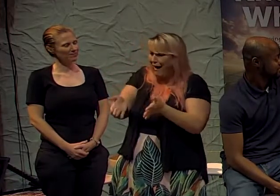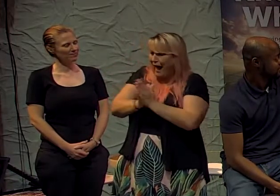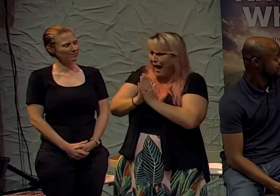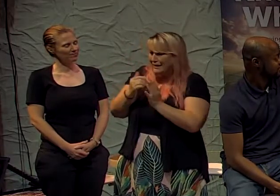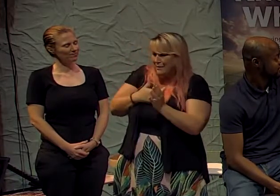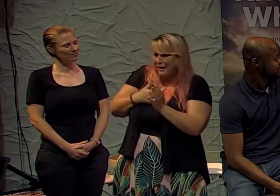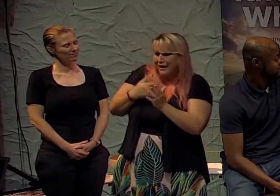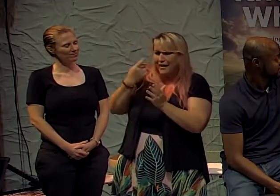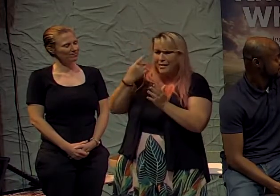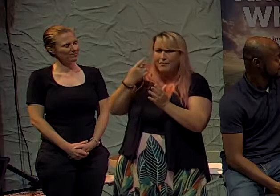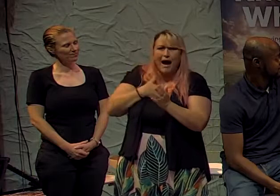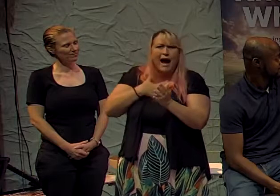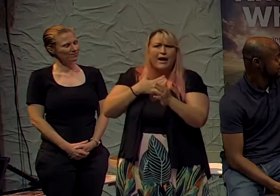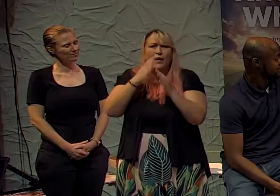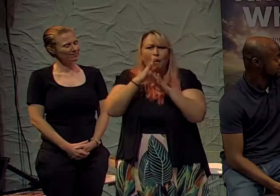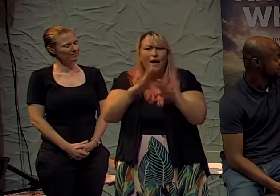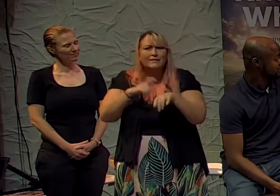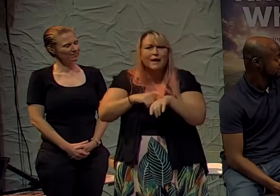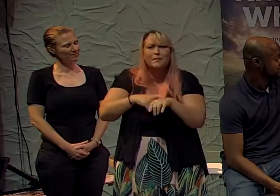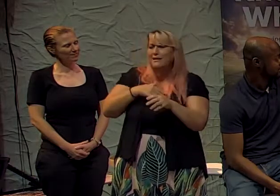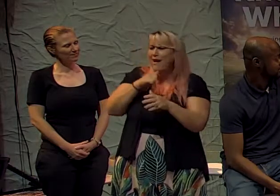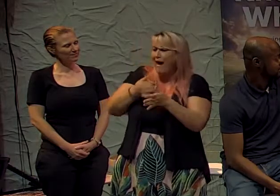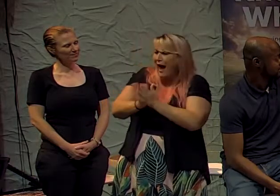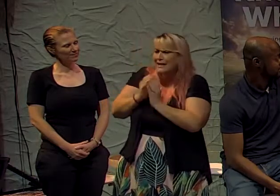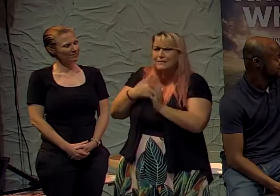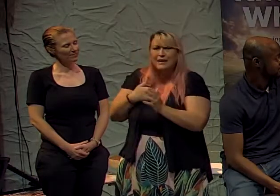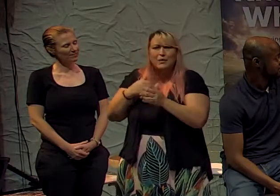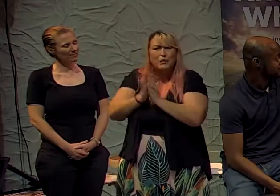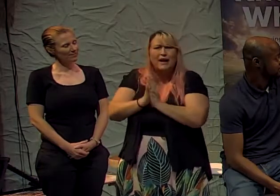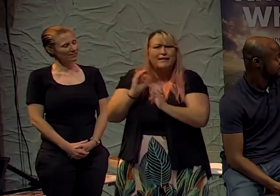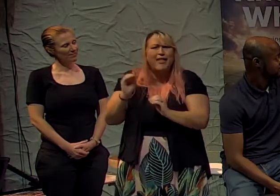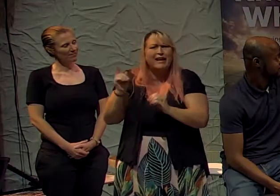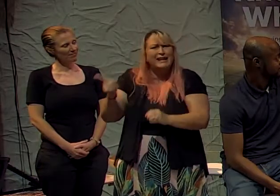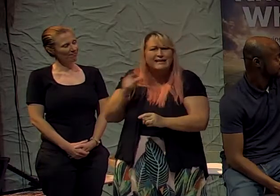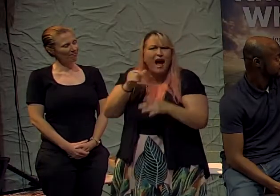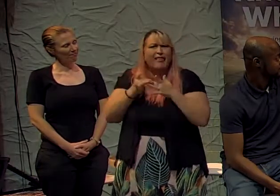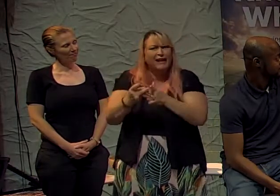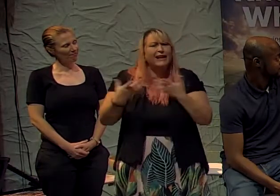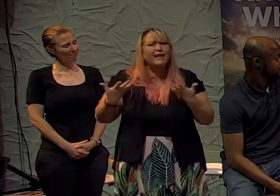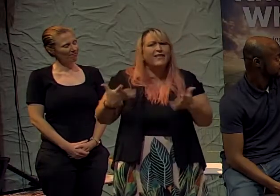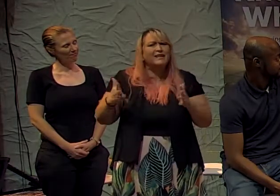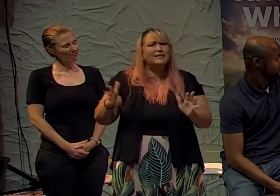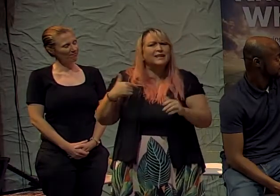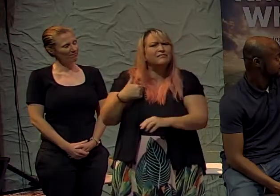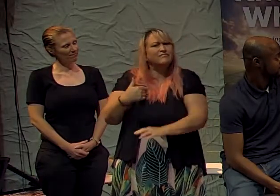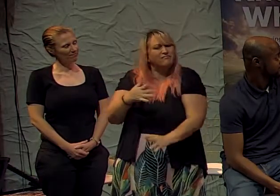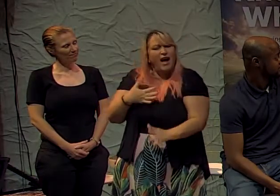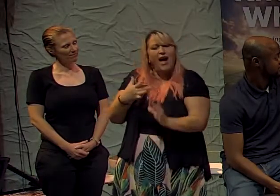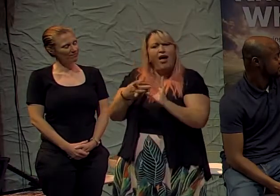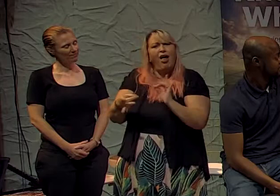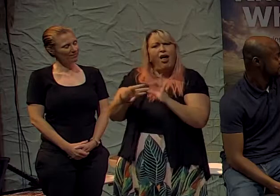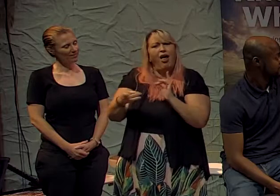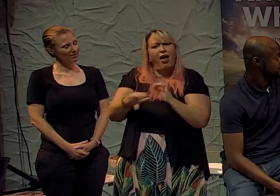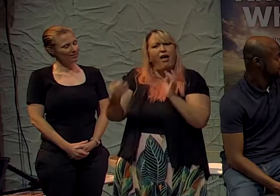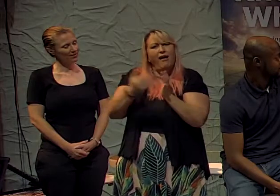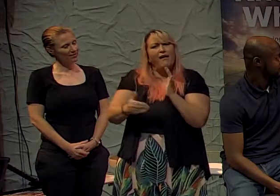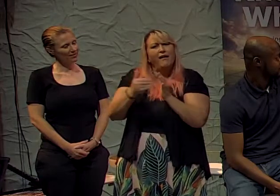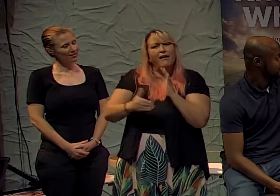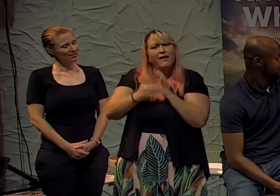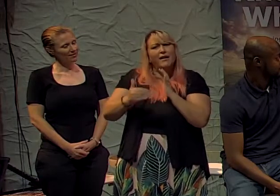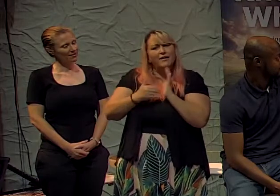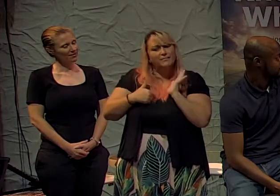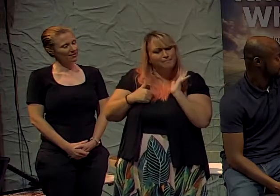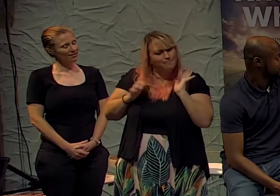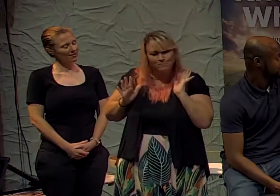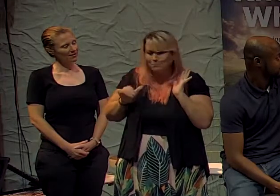He's not asking me about my quiet times. He's not asking me to pray. He's not leading. That was the words that I kept saying to him all the time, is